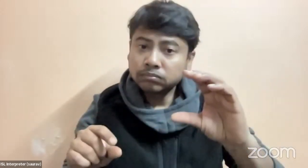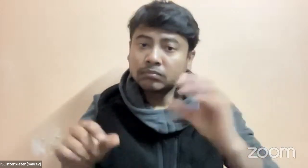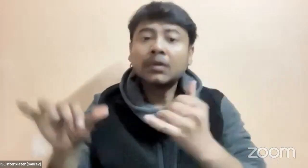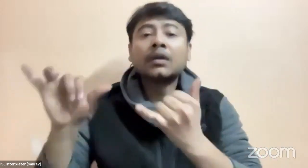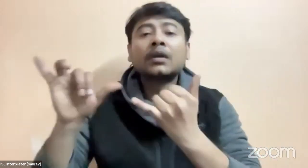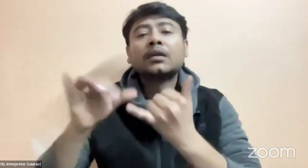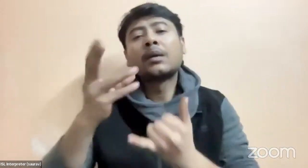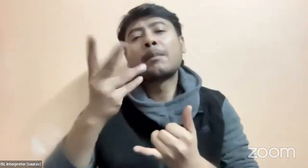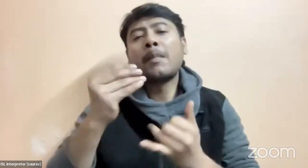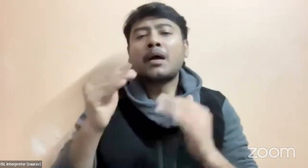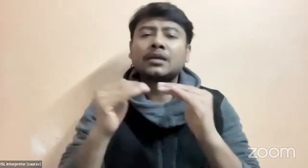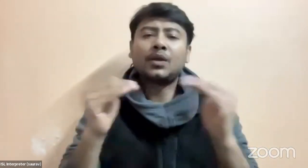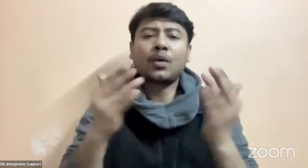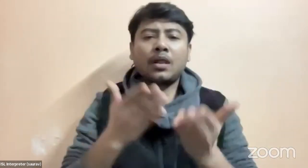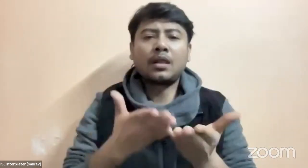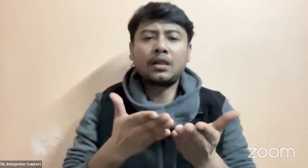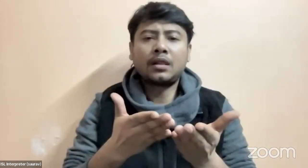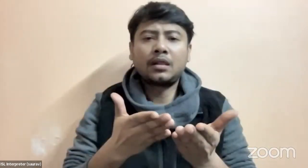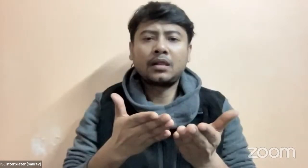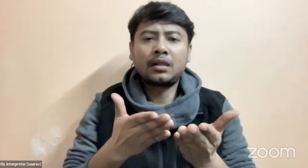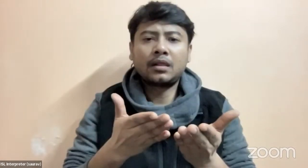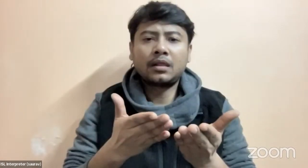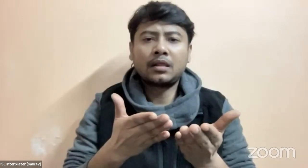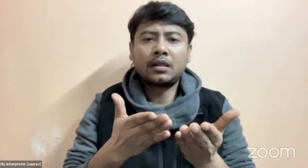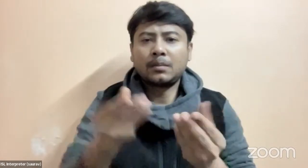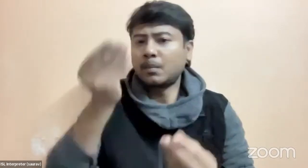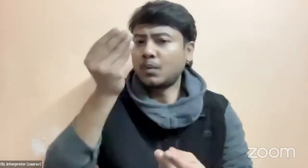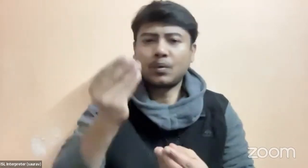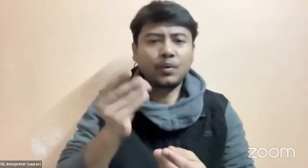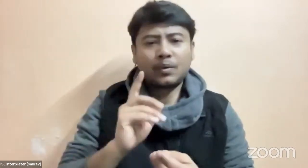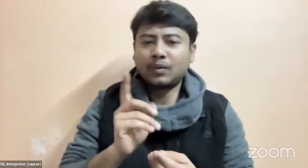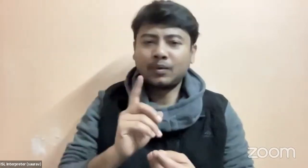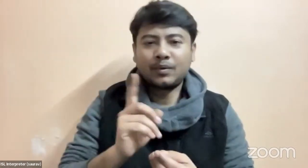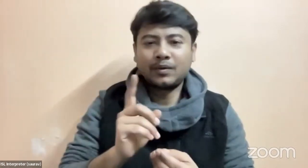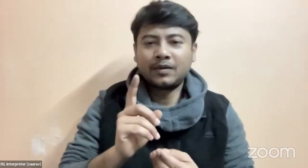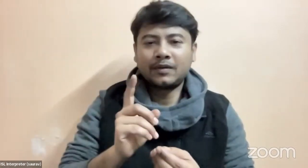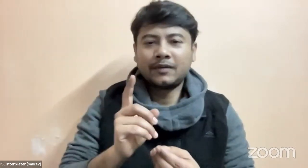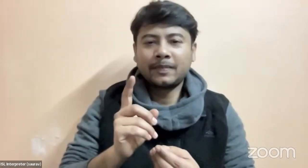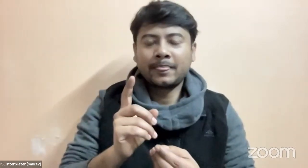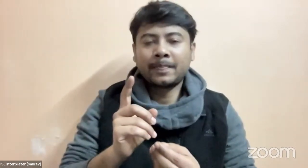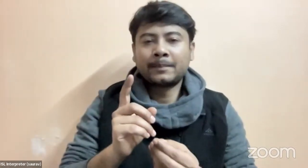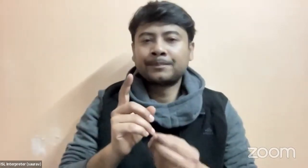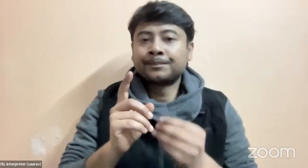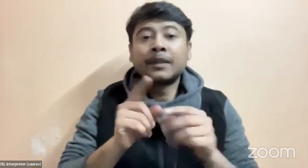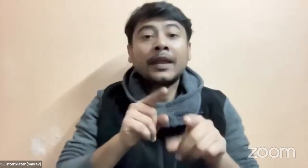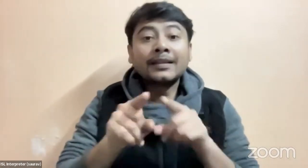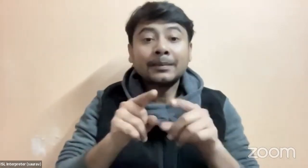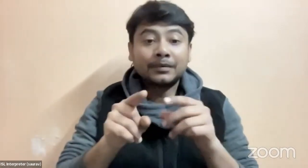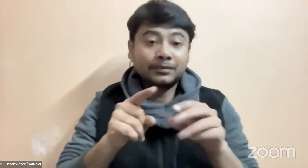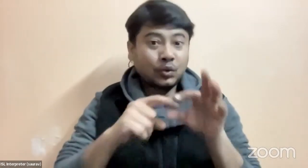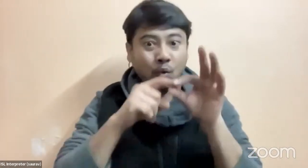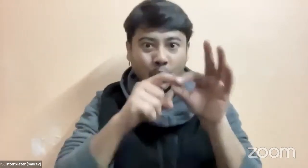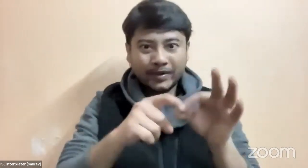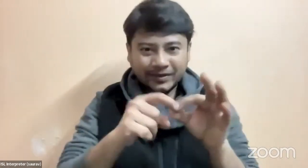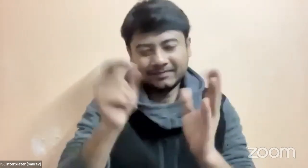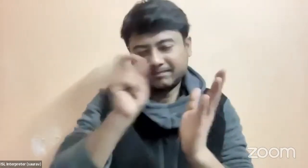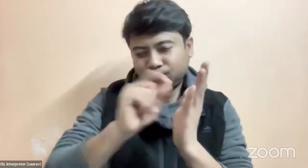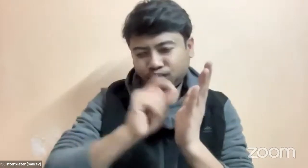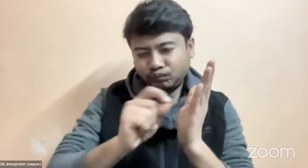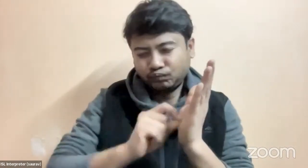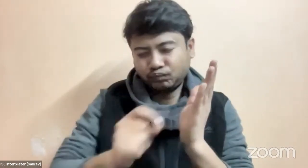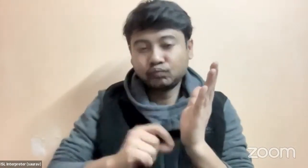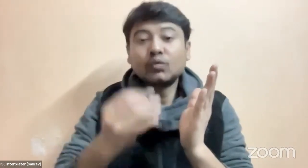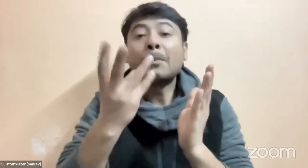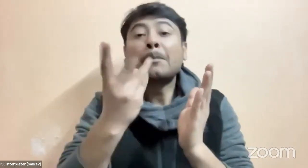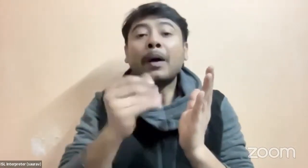Suppose the question is of 15 marks, and you write a very properly, systematically, very lengthy answer, very good